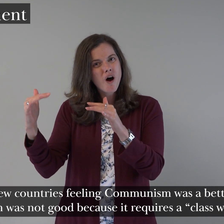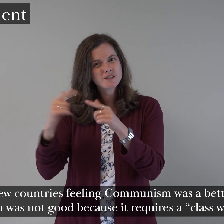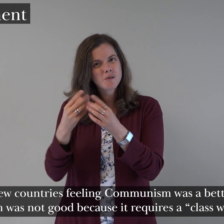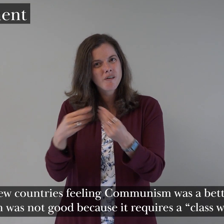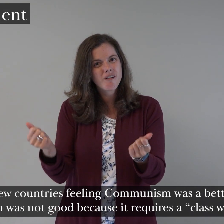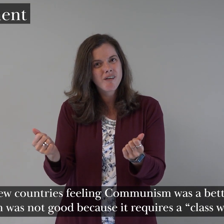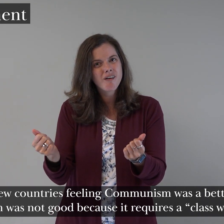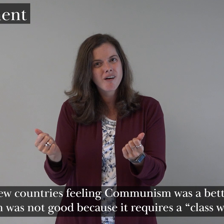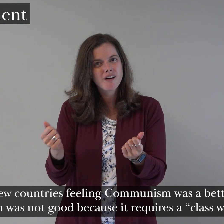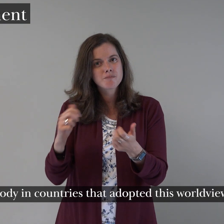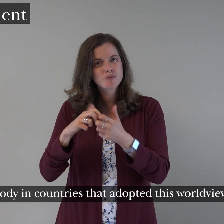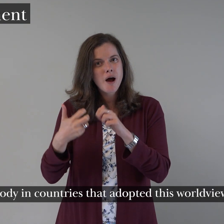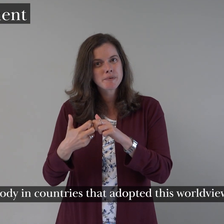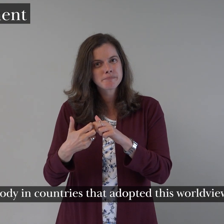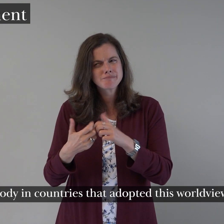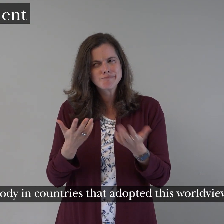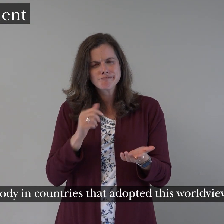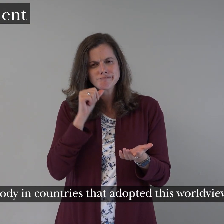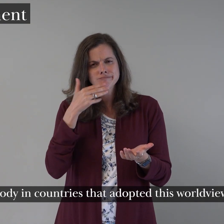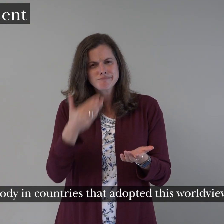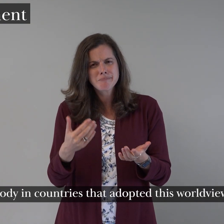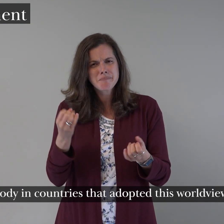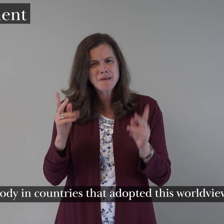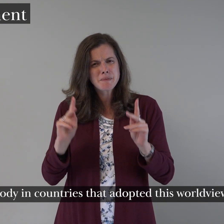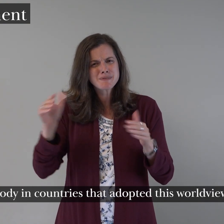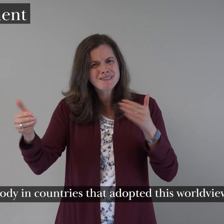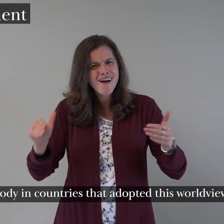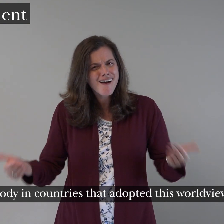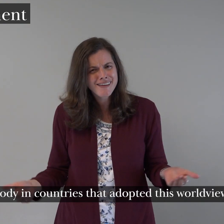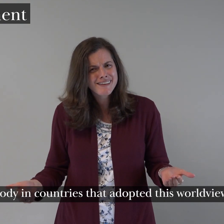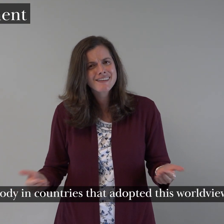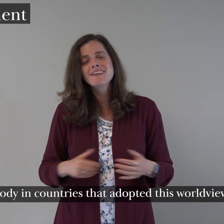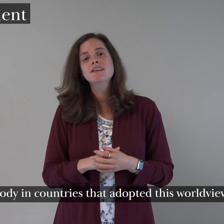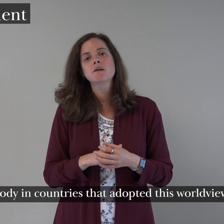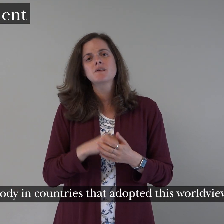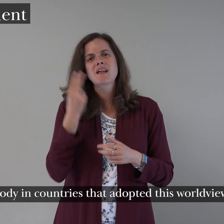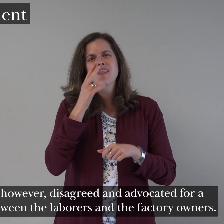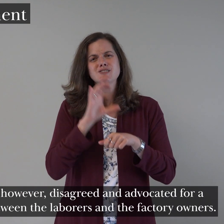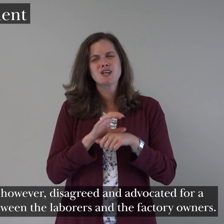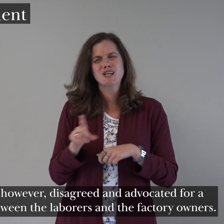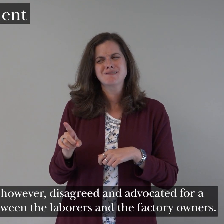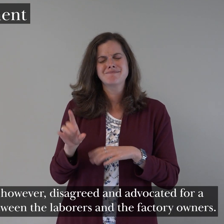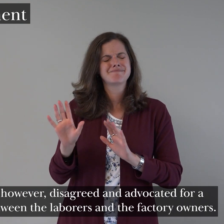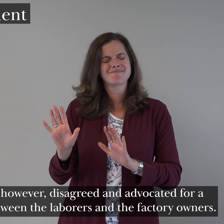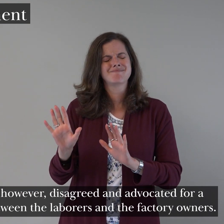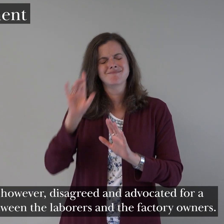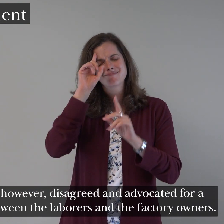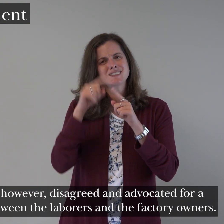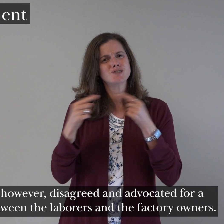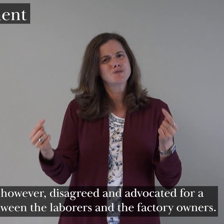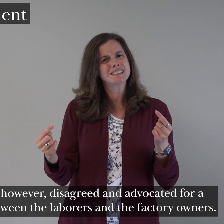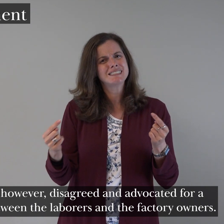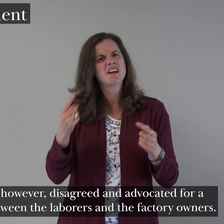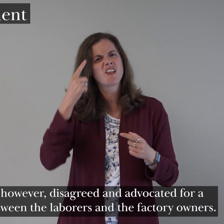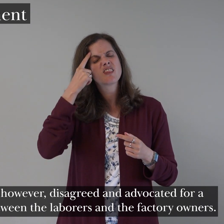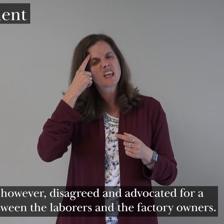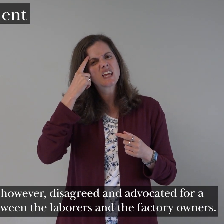And it was very bloody in countries that adopted this worldview The Church however disagreed and